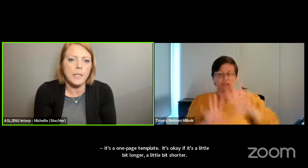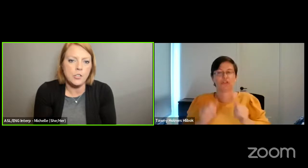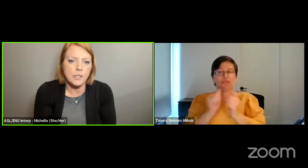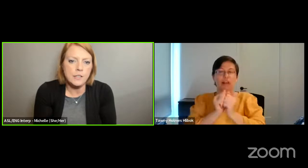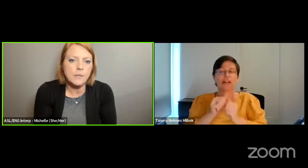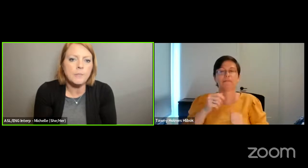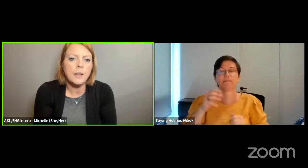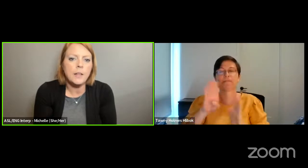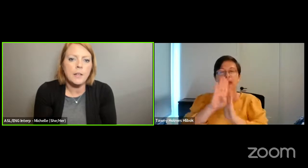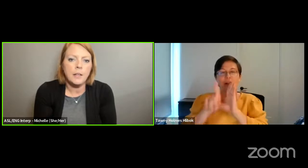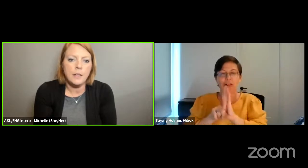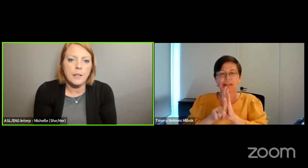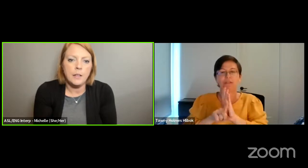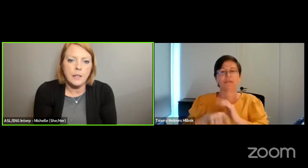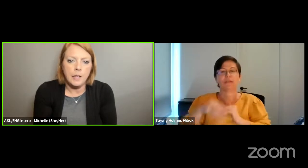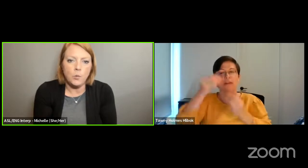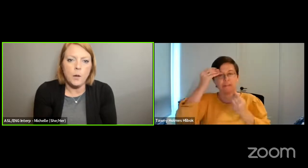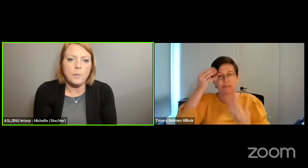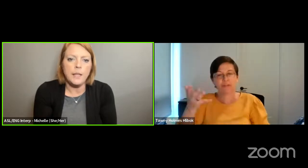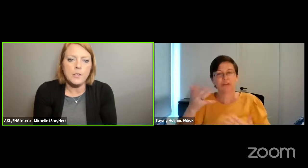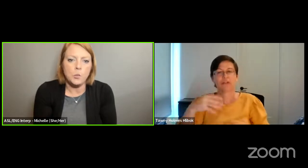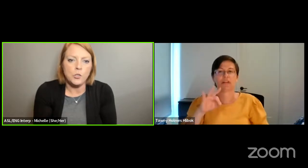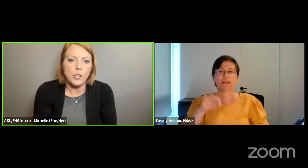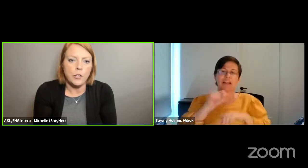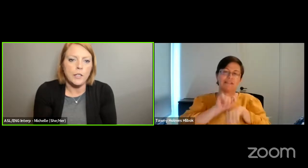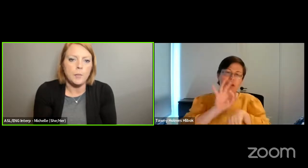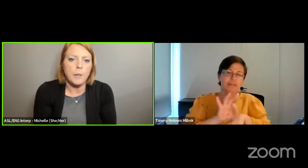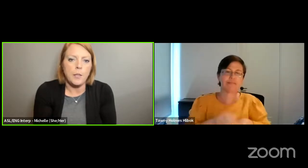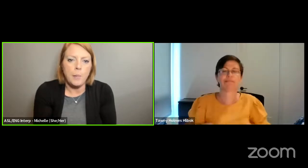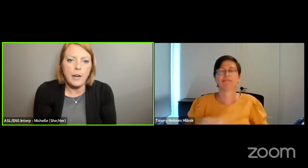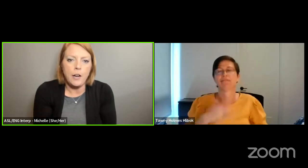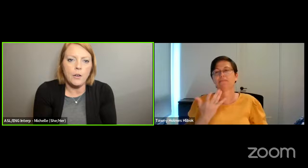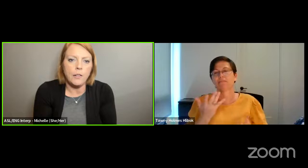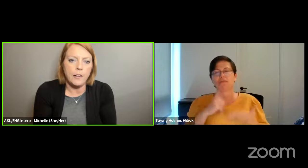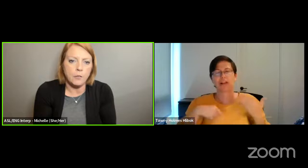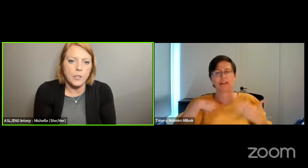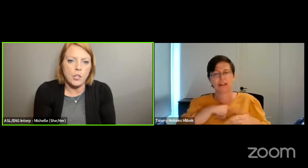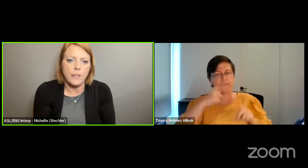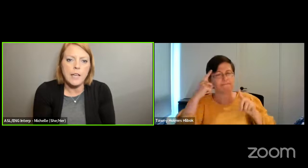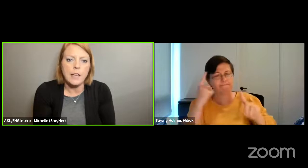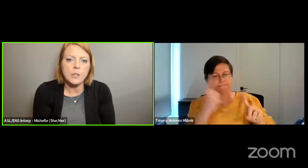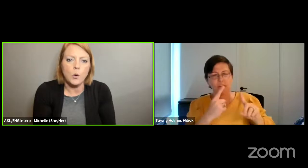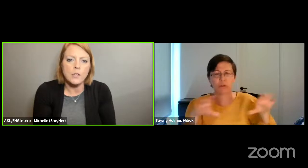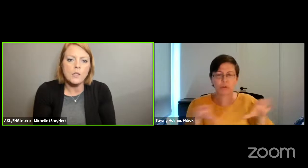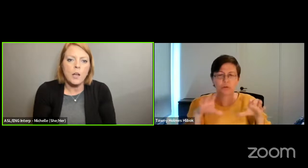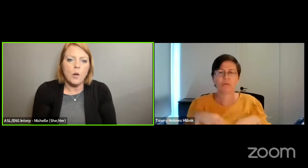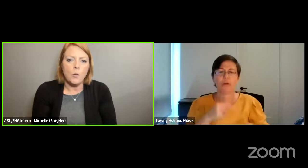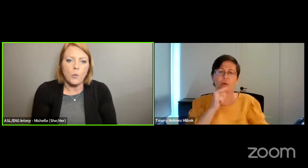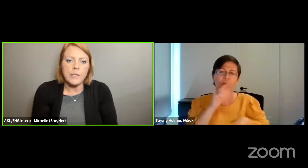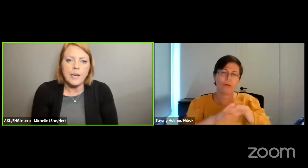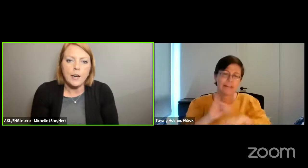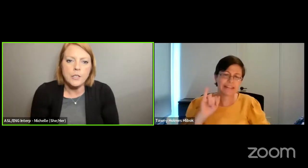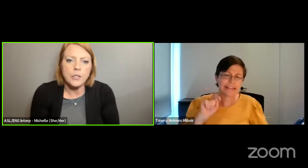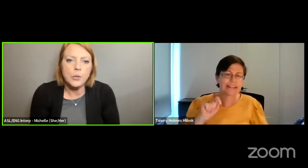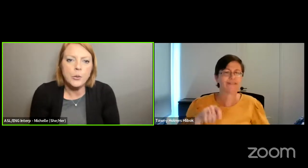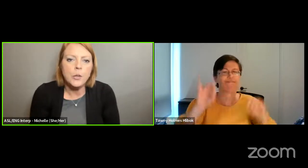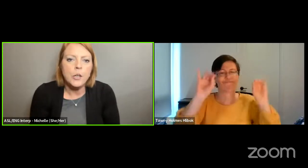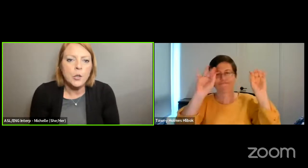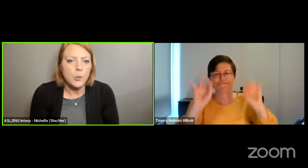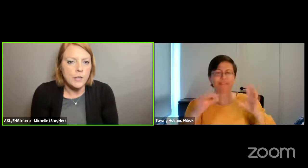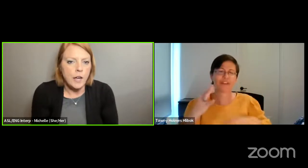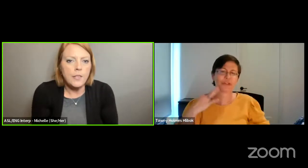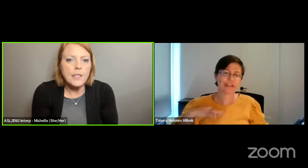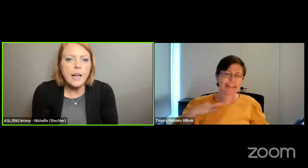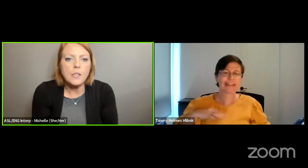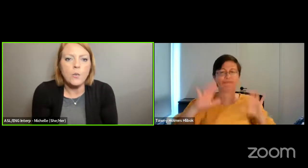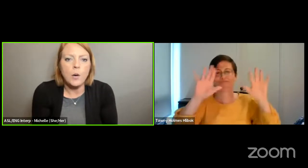and recommendations. In one place, we'll share a little bit about the background, the information on the task force, what we set out to do,